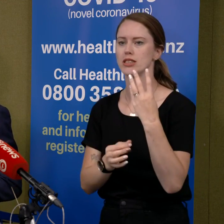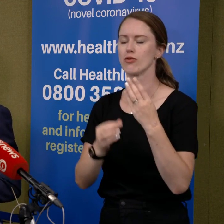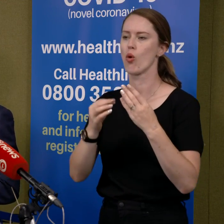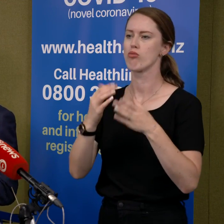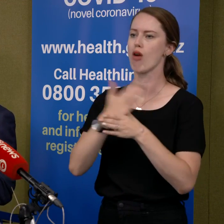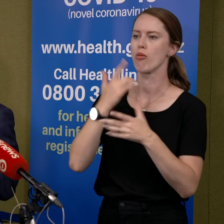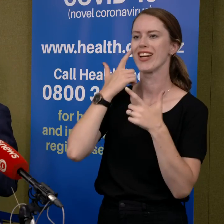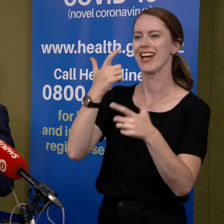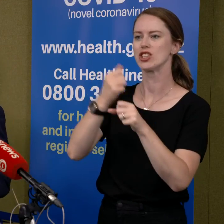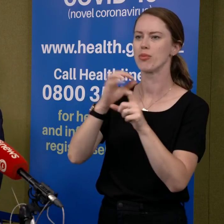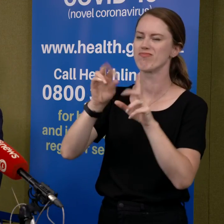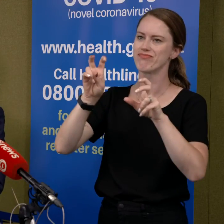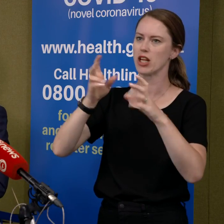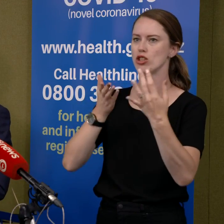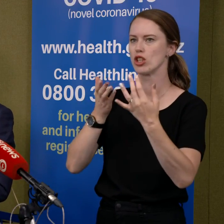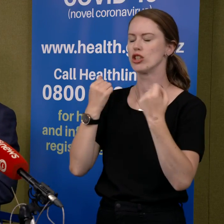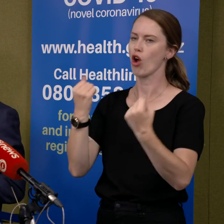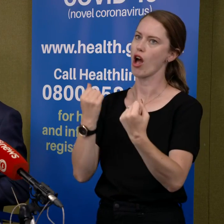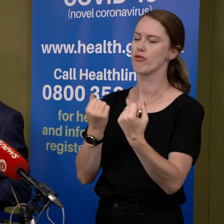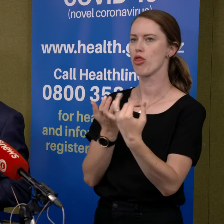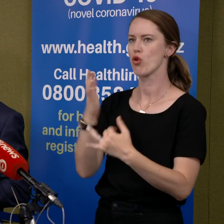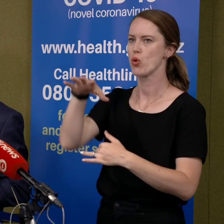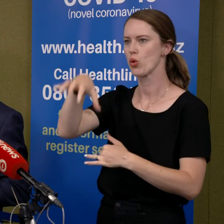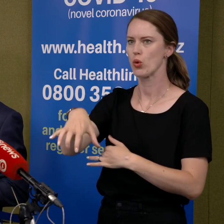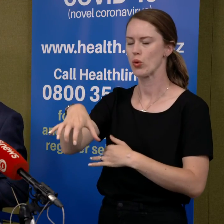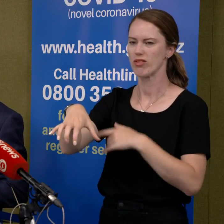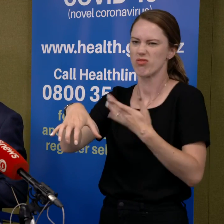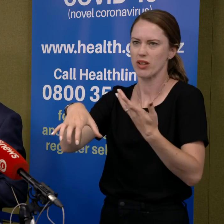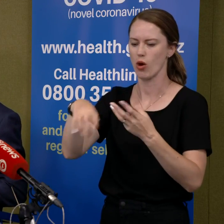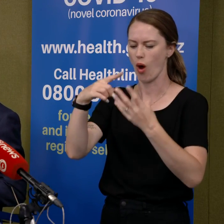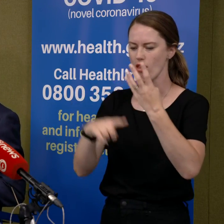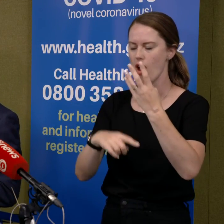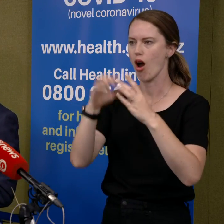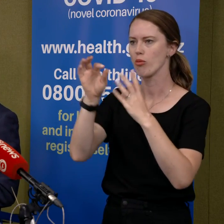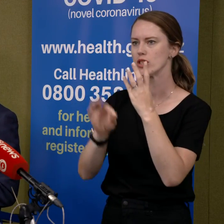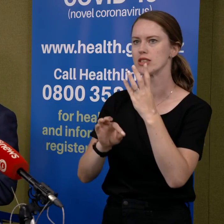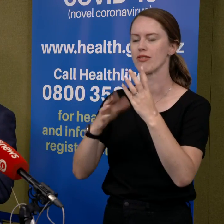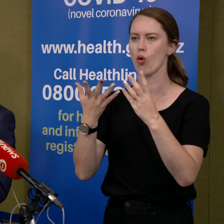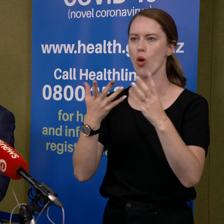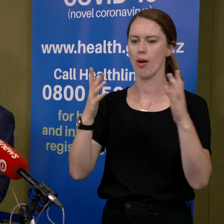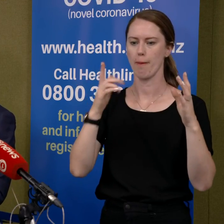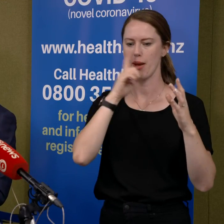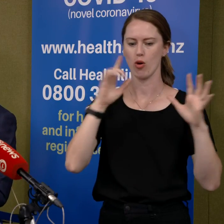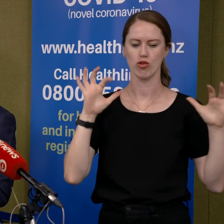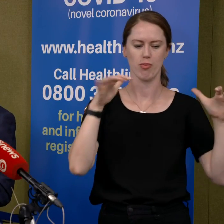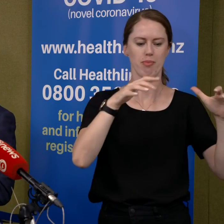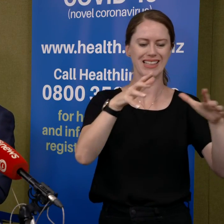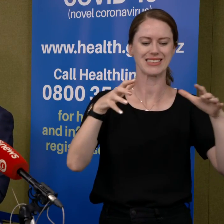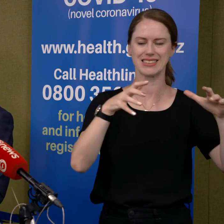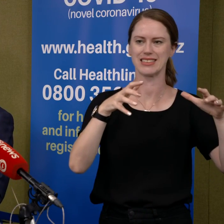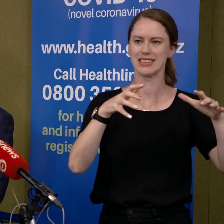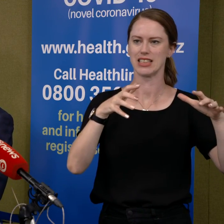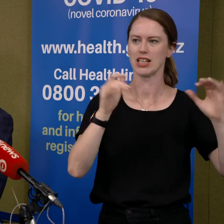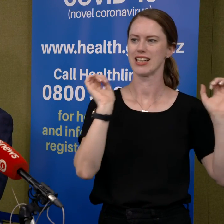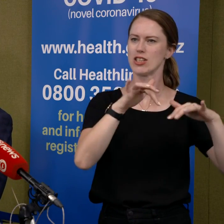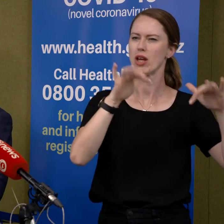including drive-through clinics, you might want to call them, through to what options we might have around mass gatherings, around quarantine,